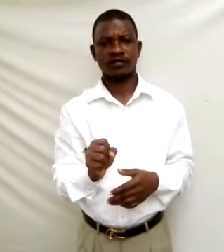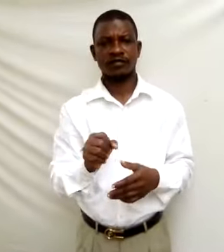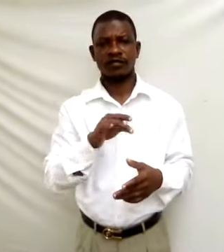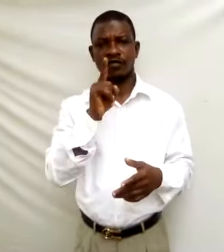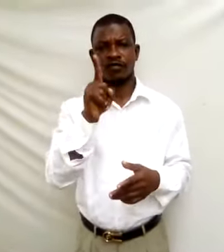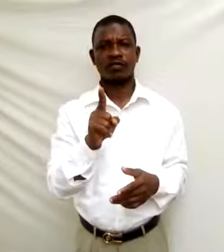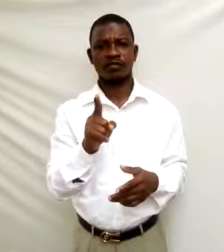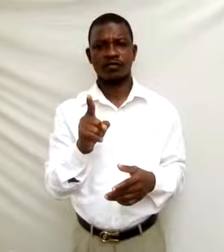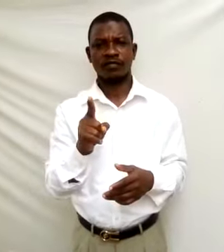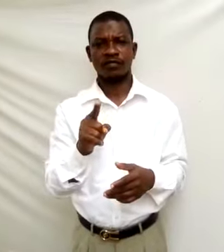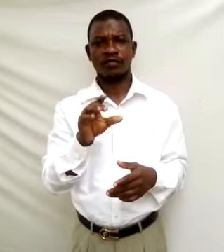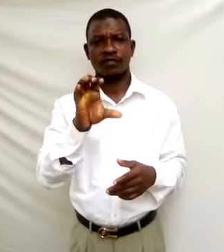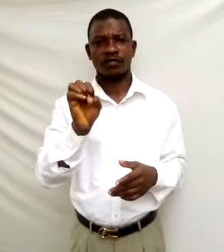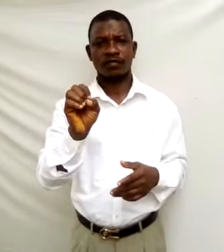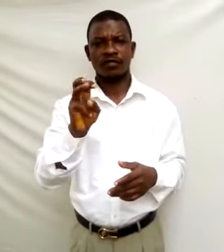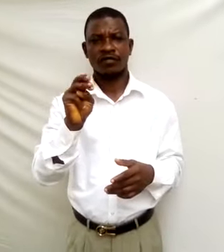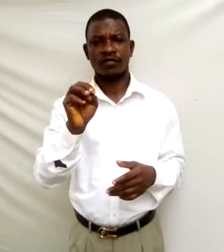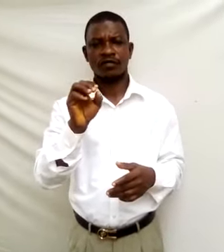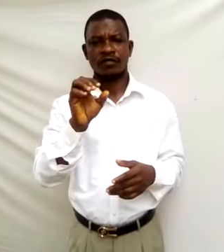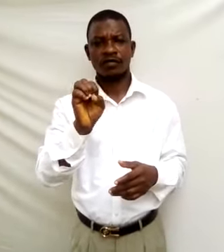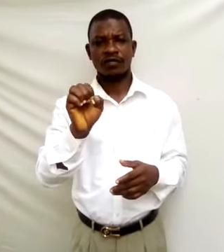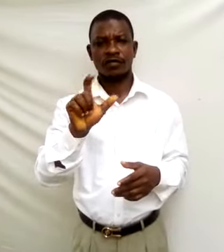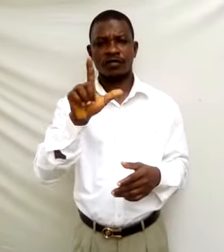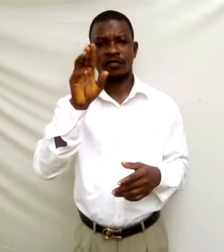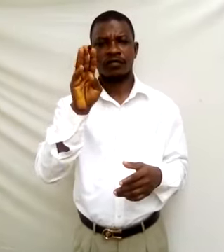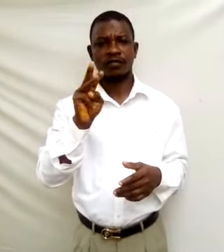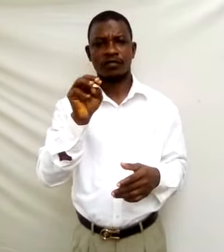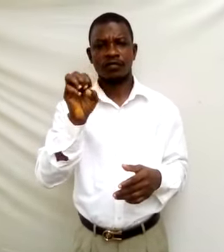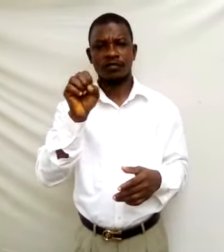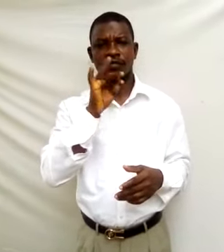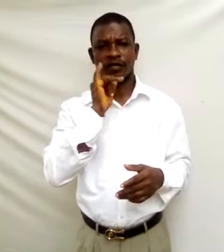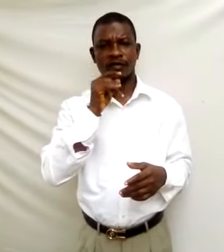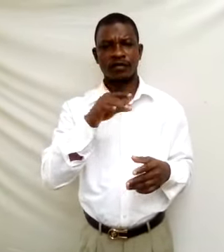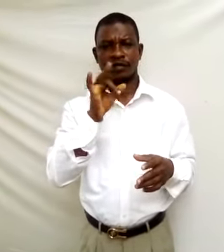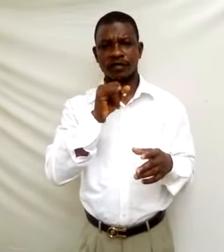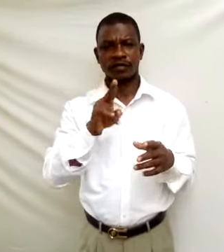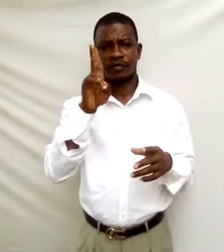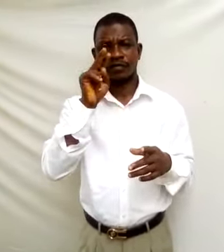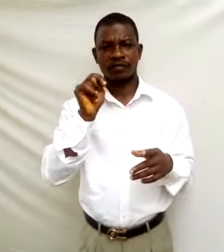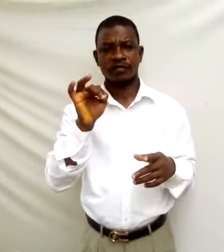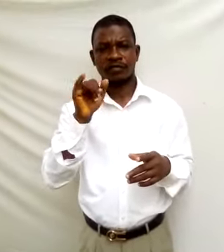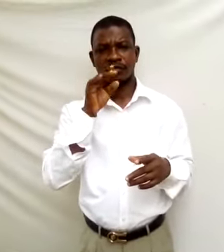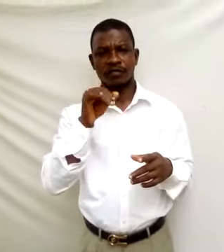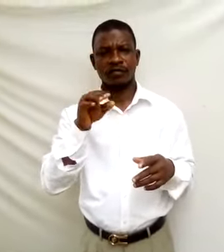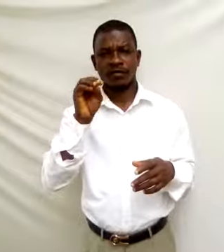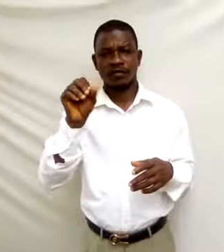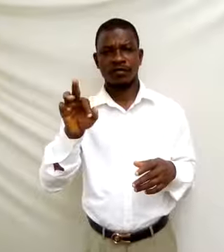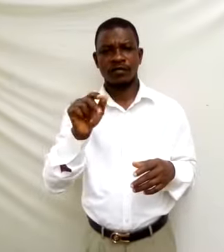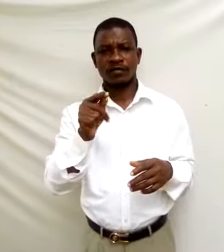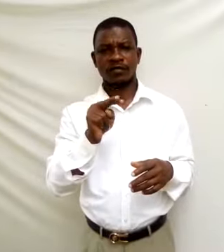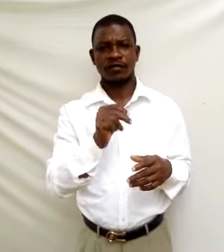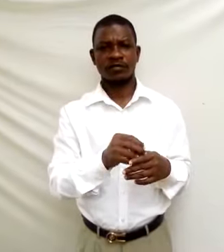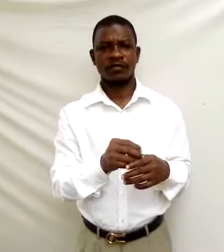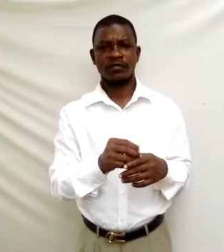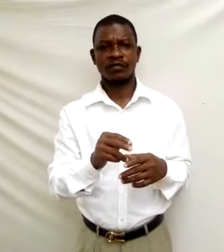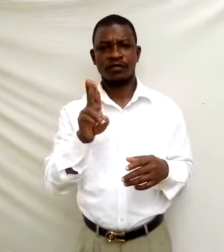cell membrane and contractile backhaul in unicellular organisms unicellular